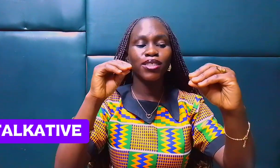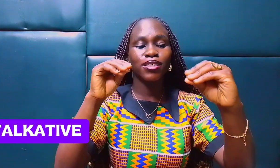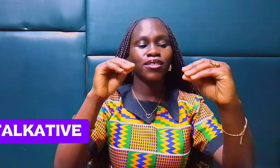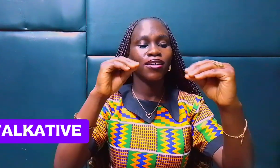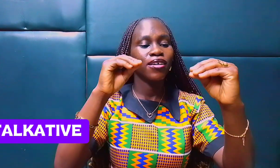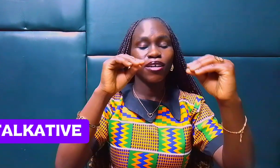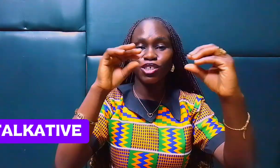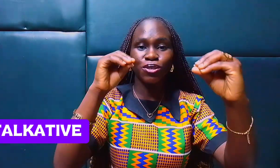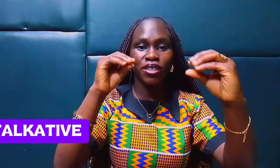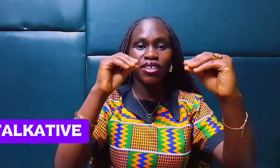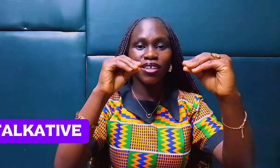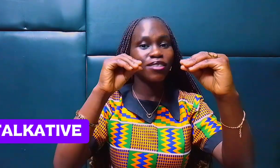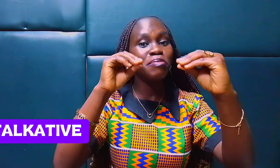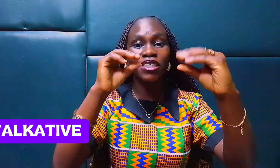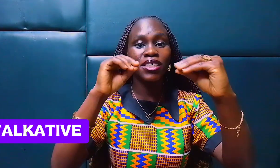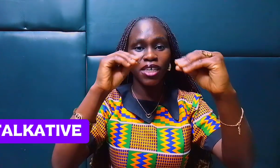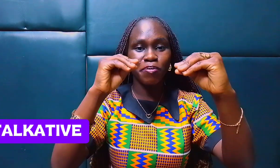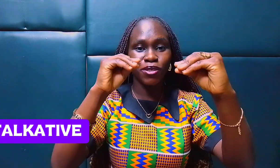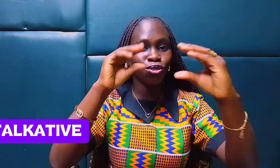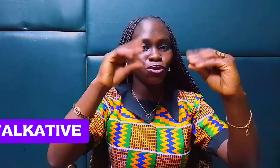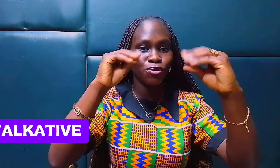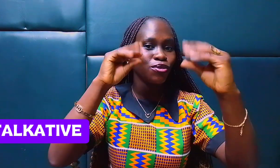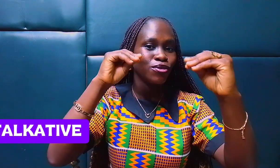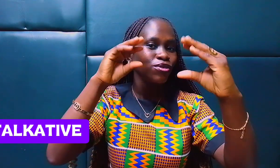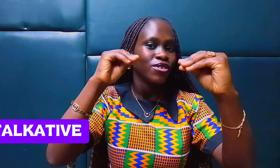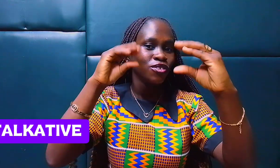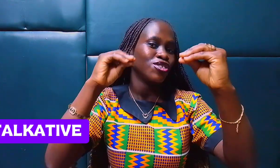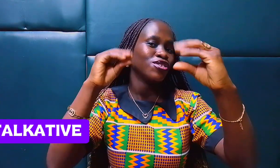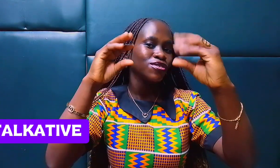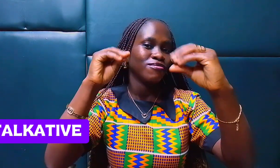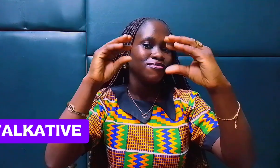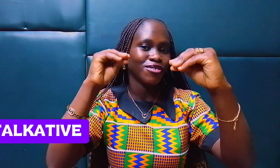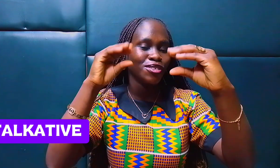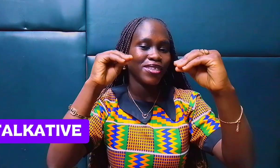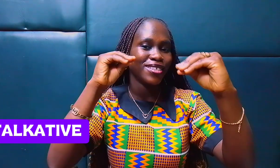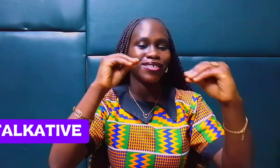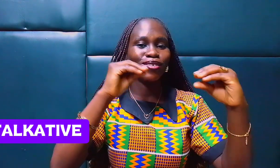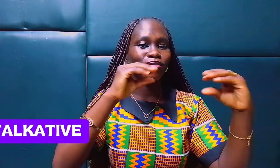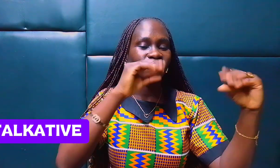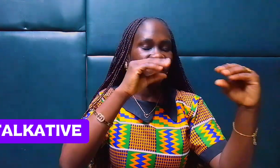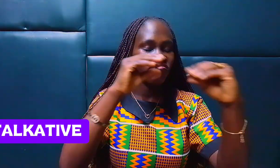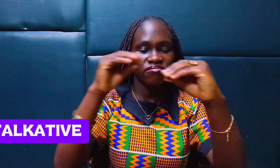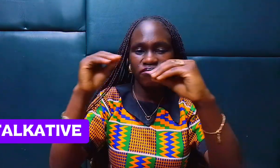Both hands are showing that the person is yapping, so just be like this.